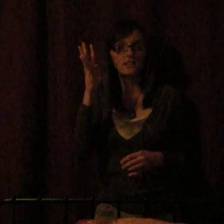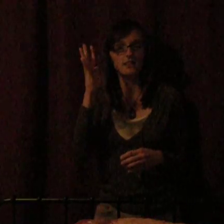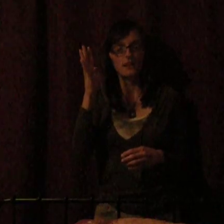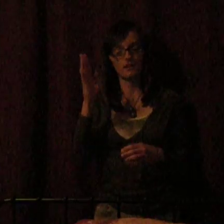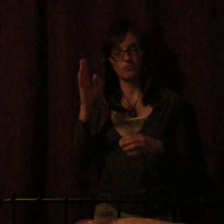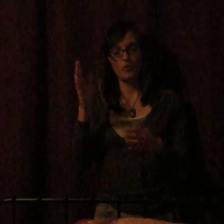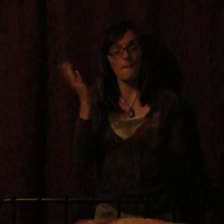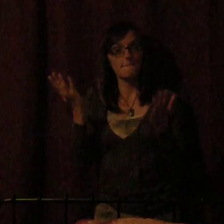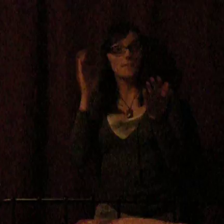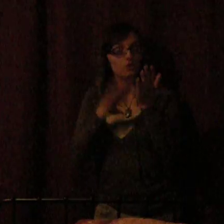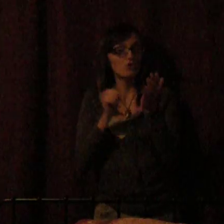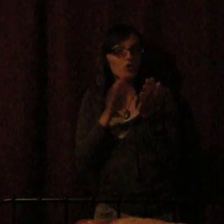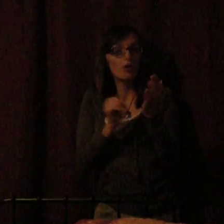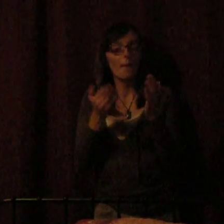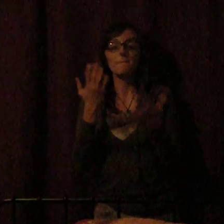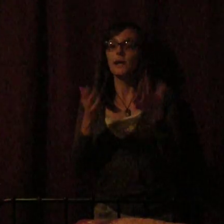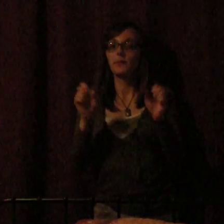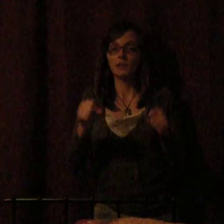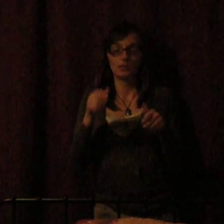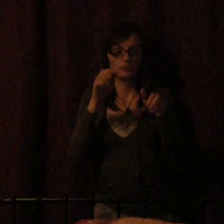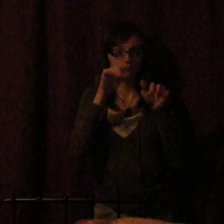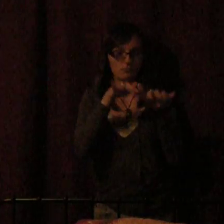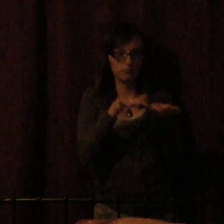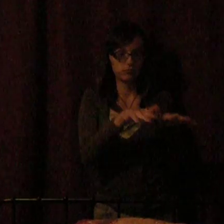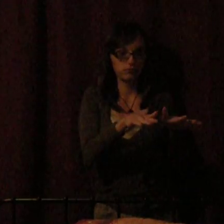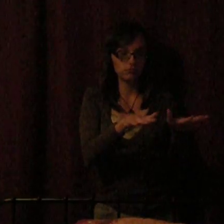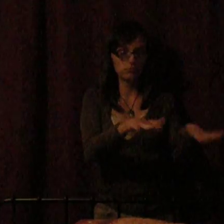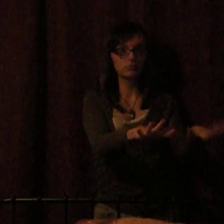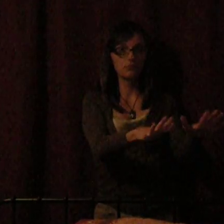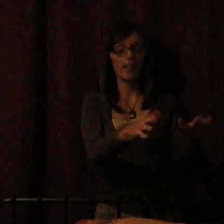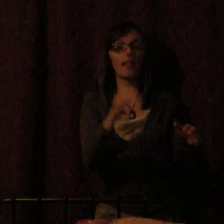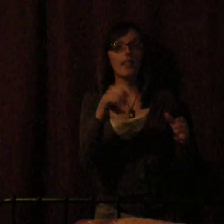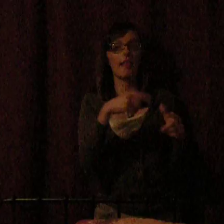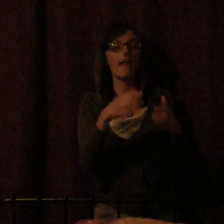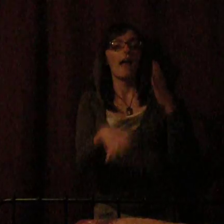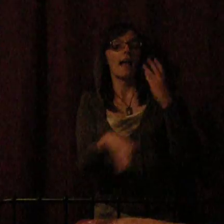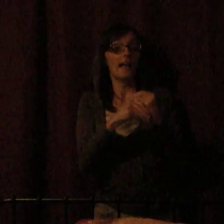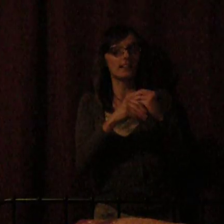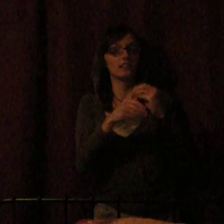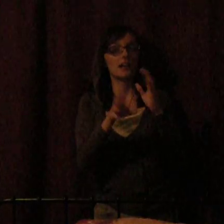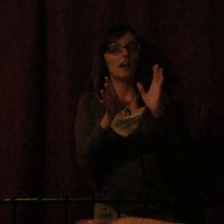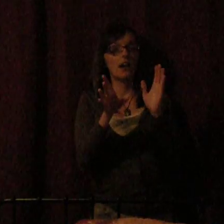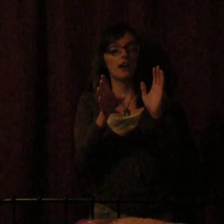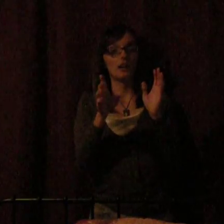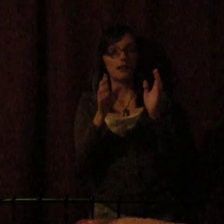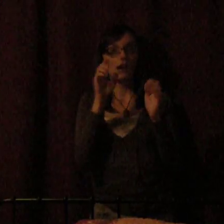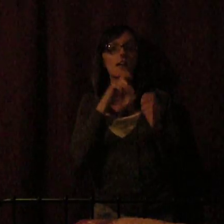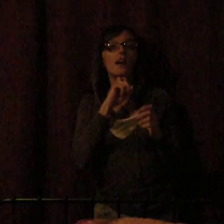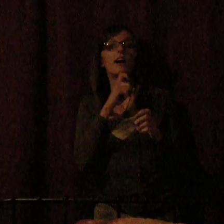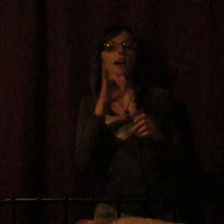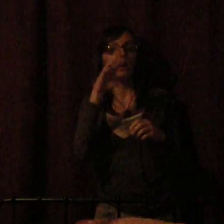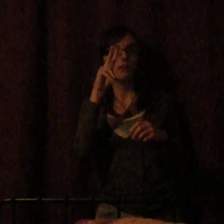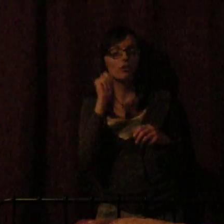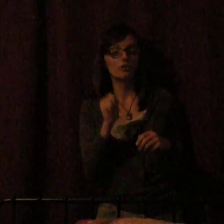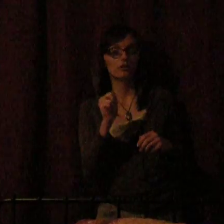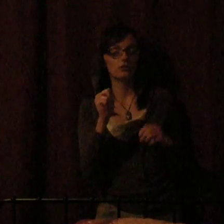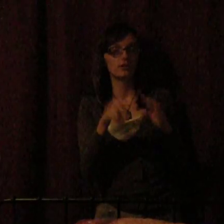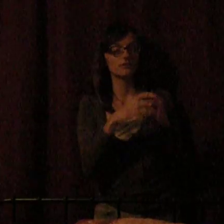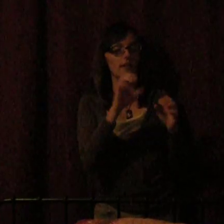really use something like this next time there's a big oil spill? Julian Eastoe is a professor in the School of Chemistry at the University of Bristol in the